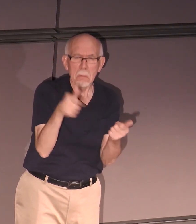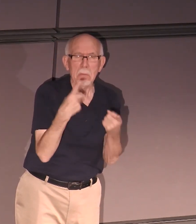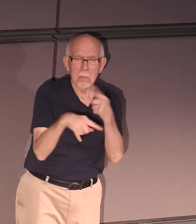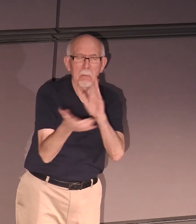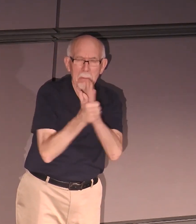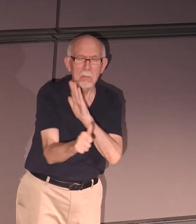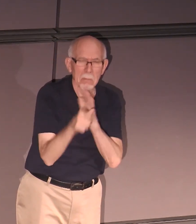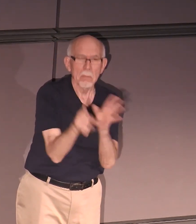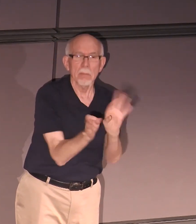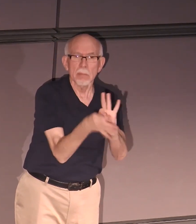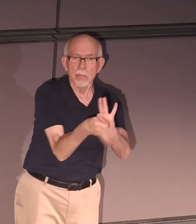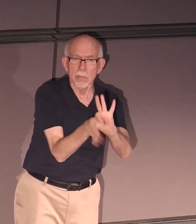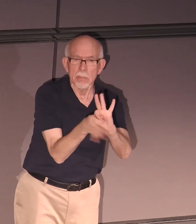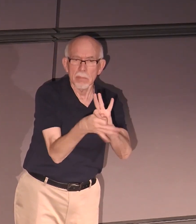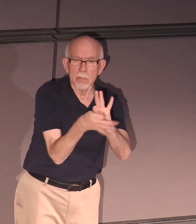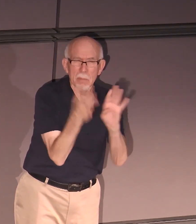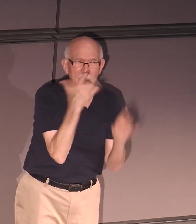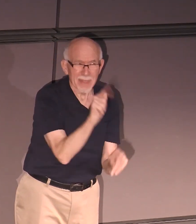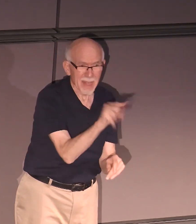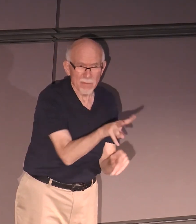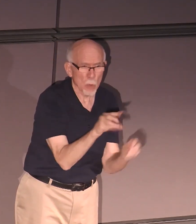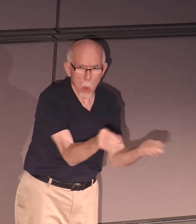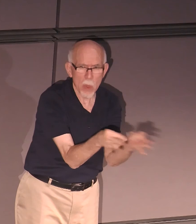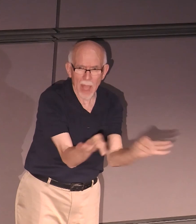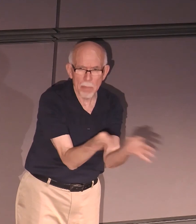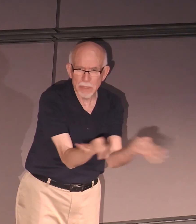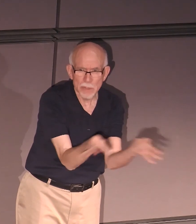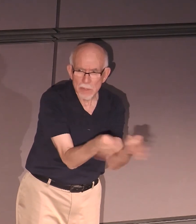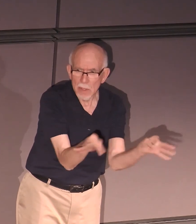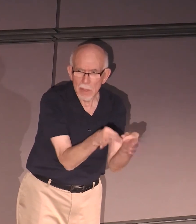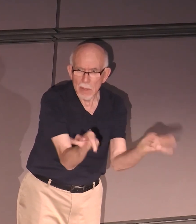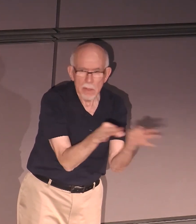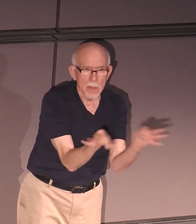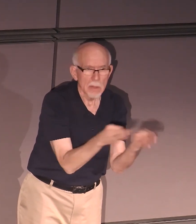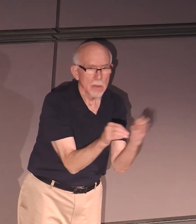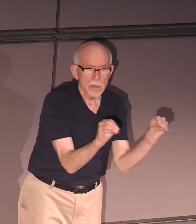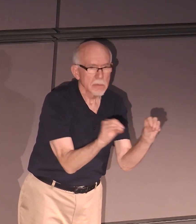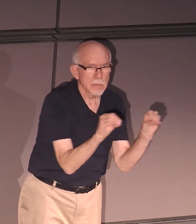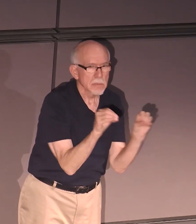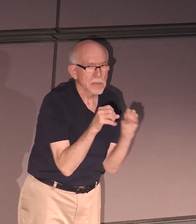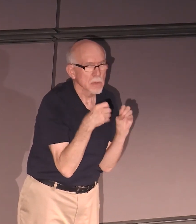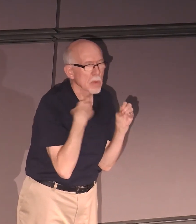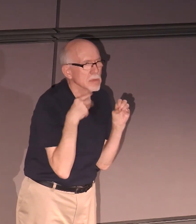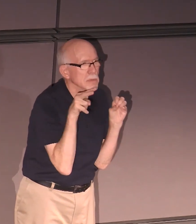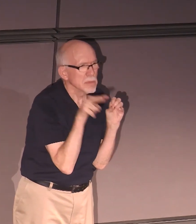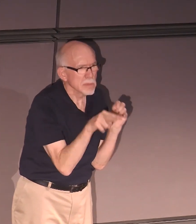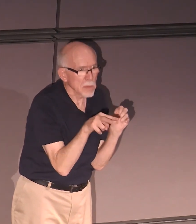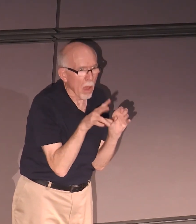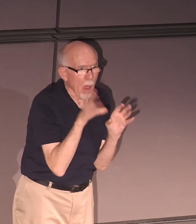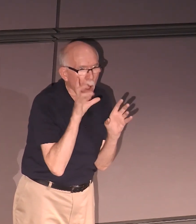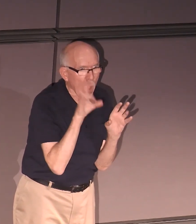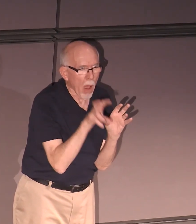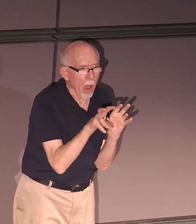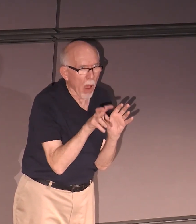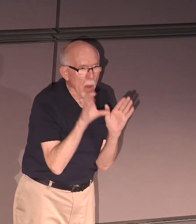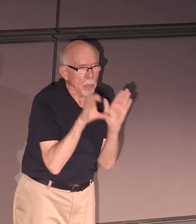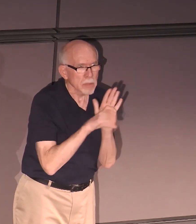TV. The dean of students, who could sign quite well, was interpreting for them because there was no caption television in those